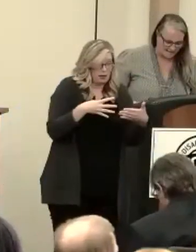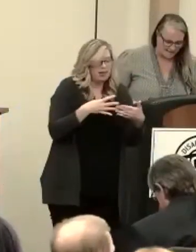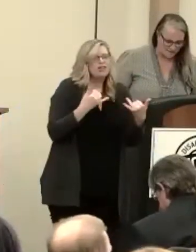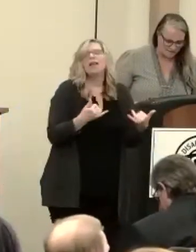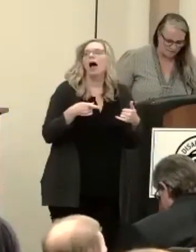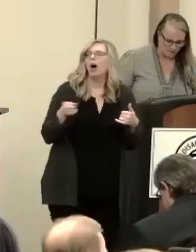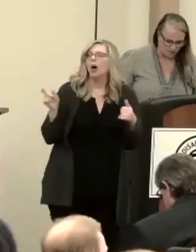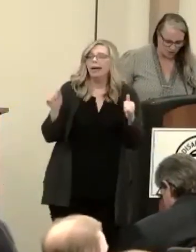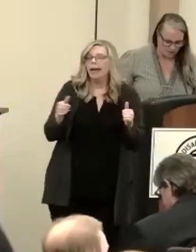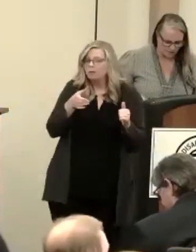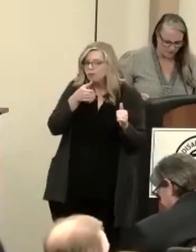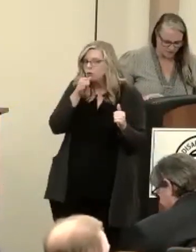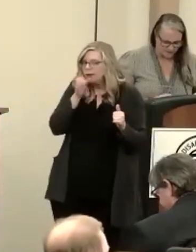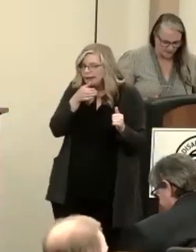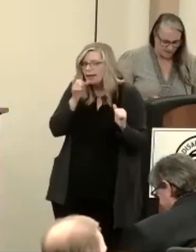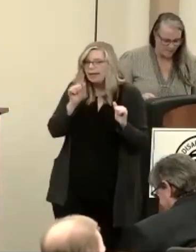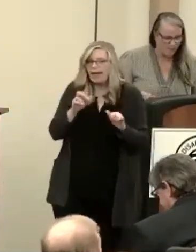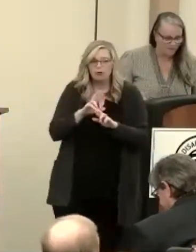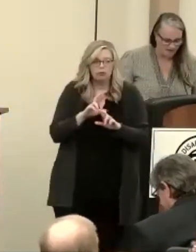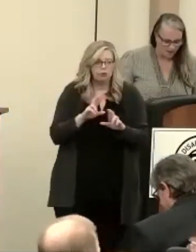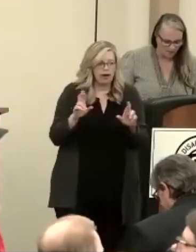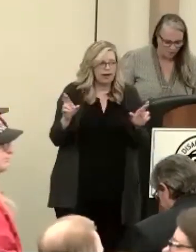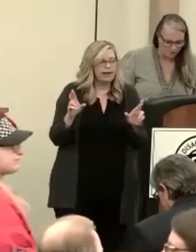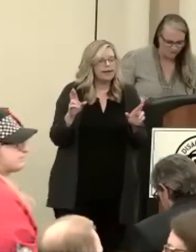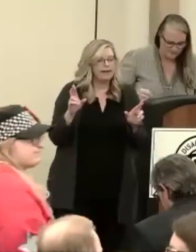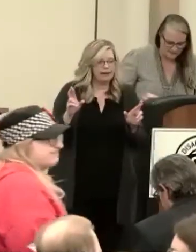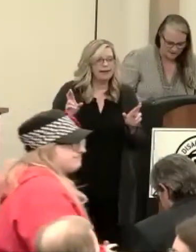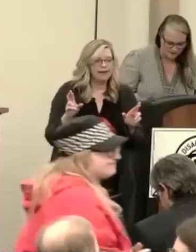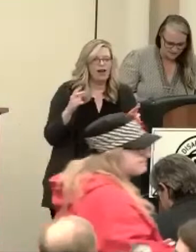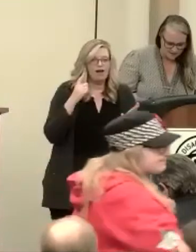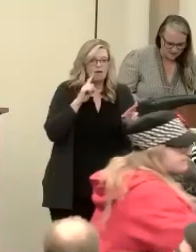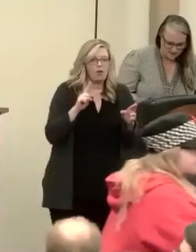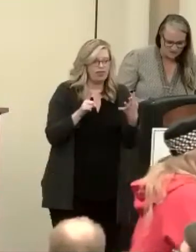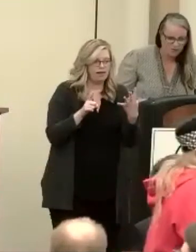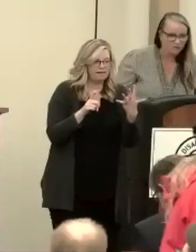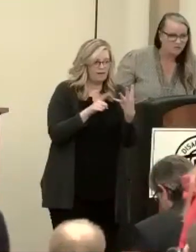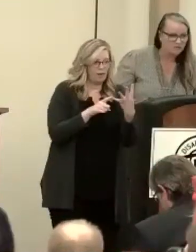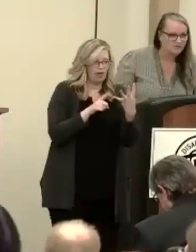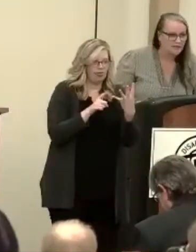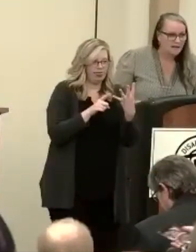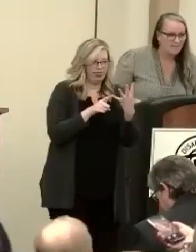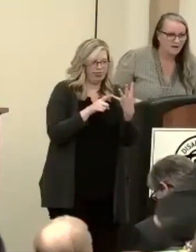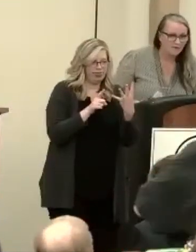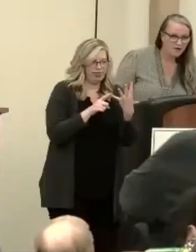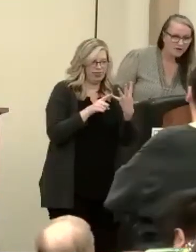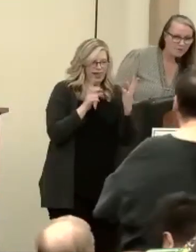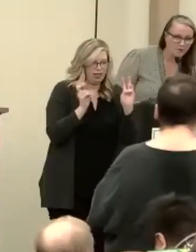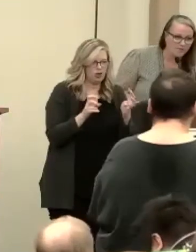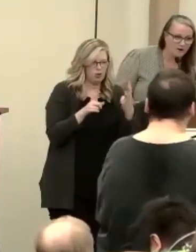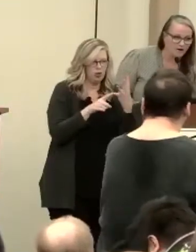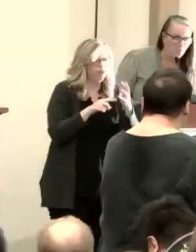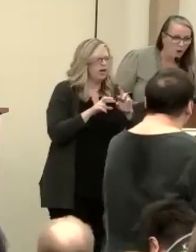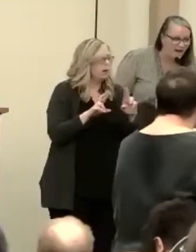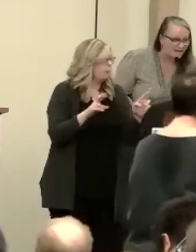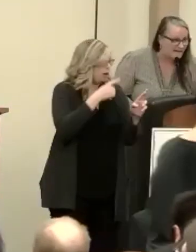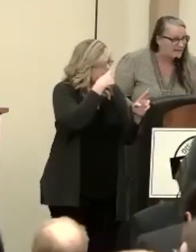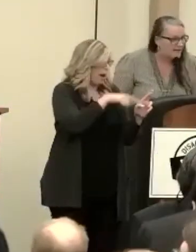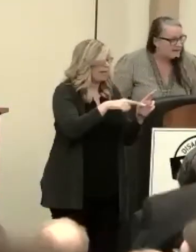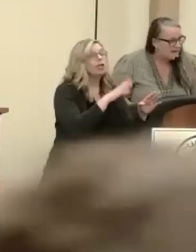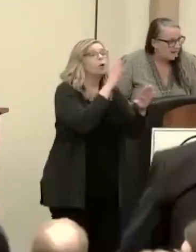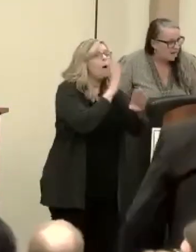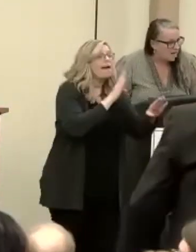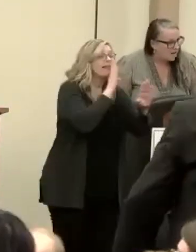get set for our our fourth section of issues. But if we could move very